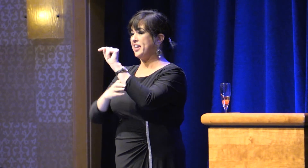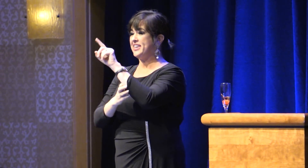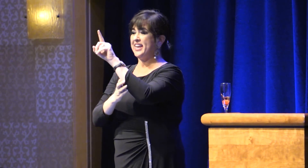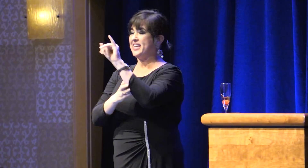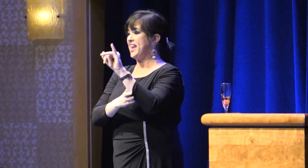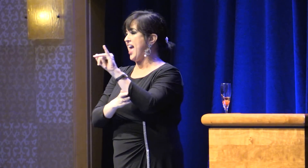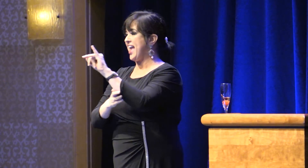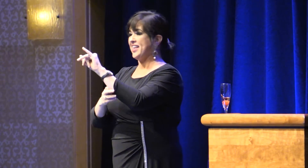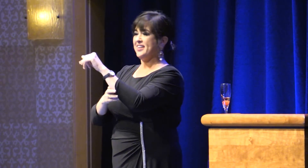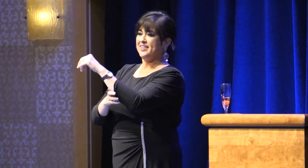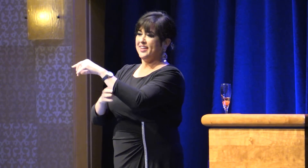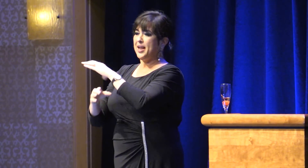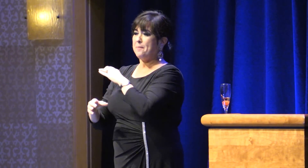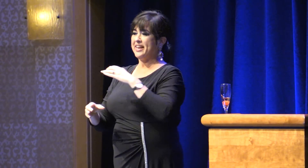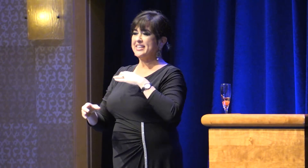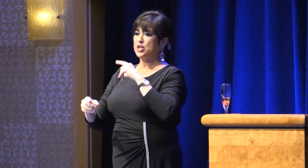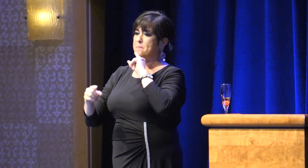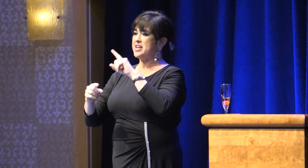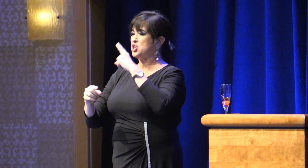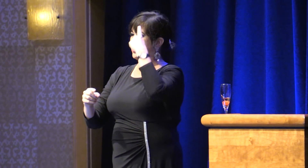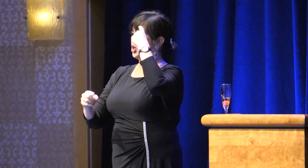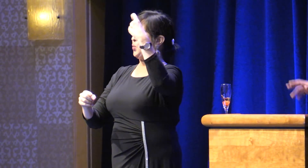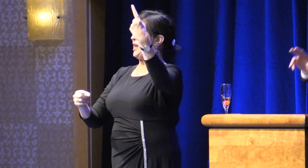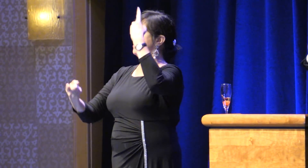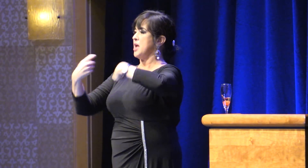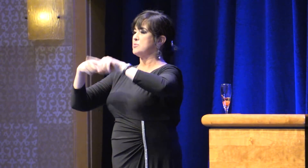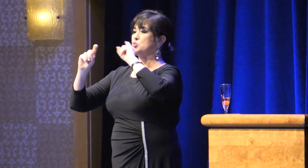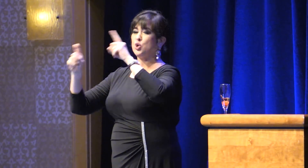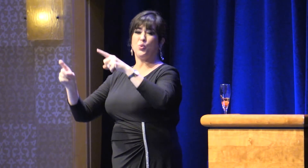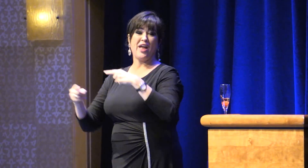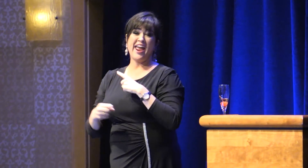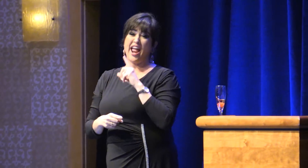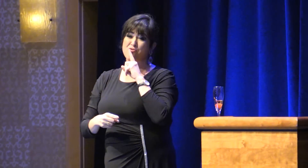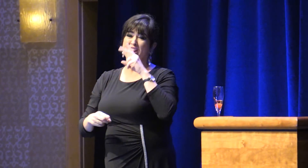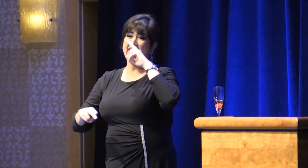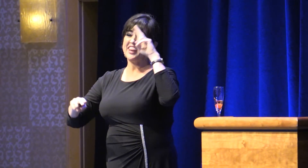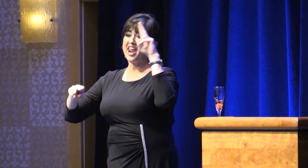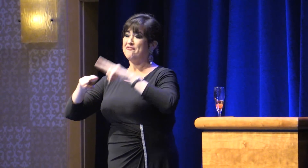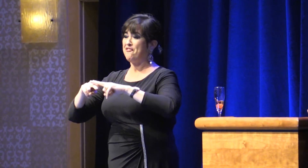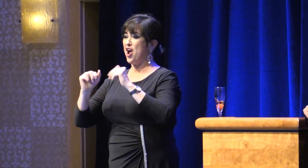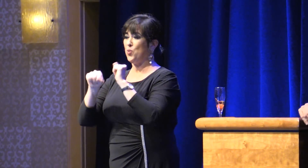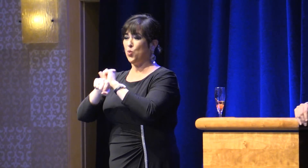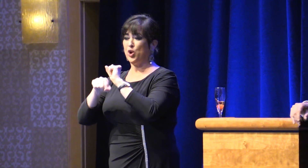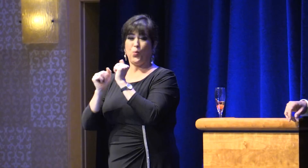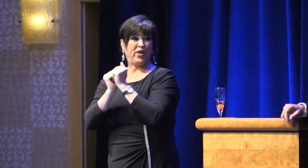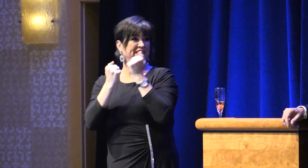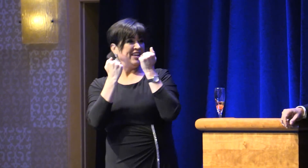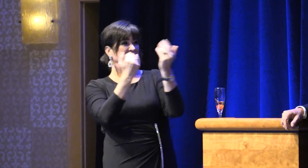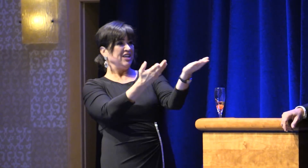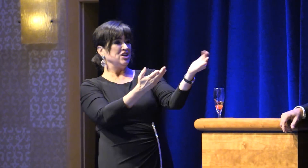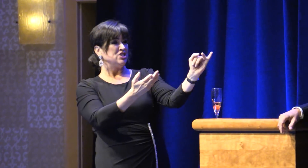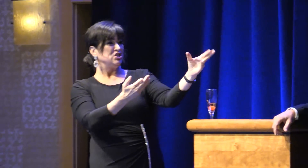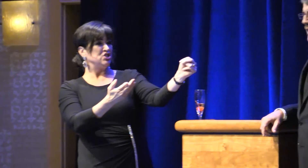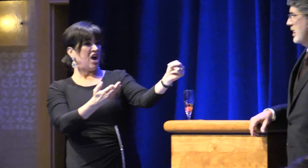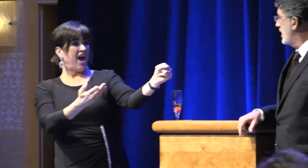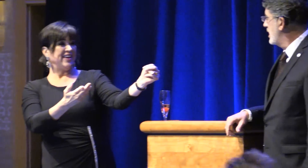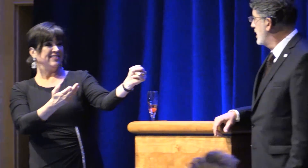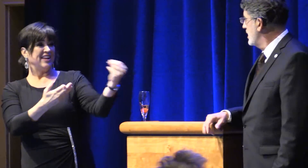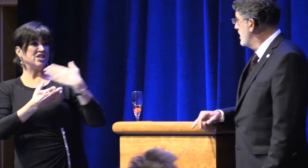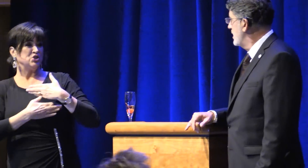fun tonight. I look forward to working with this TDI committee to make sure that the dreams come true, and I certainly had